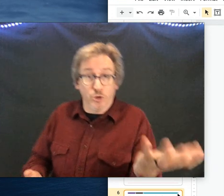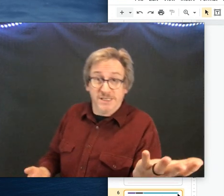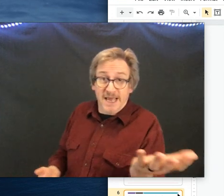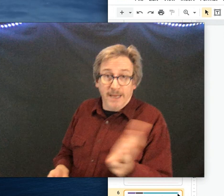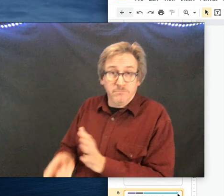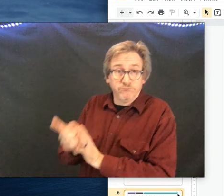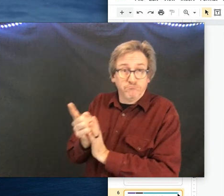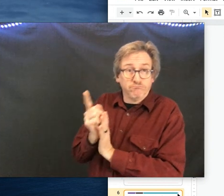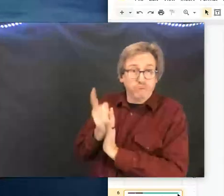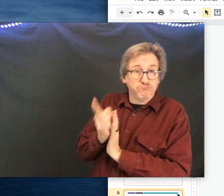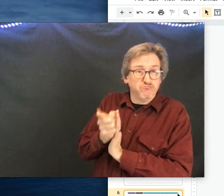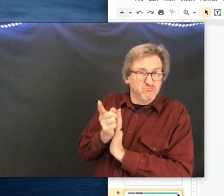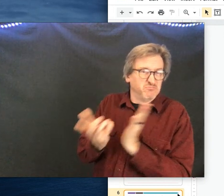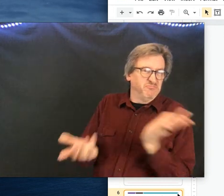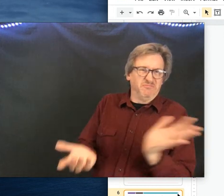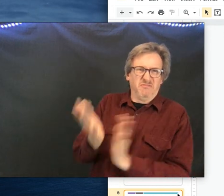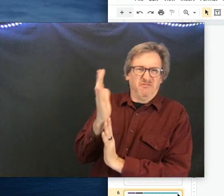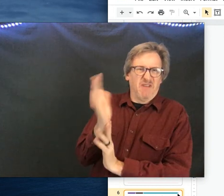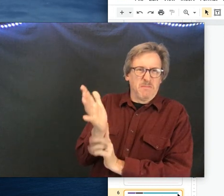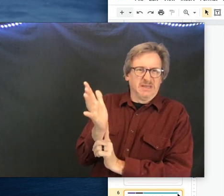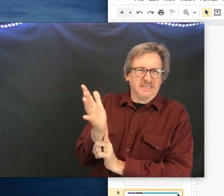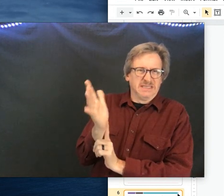You could say,